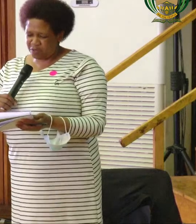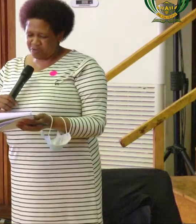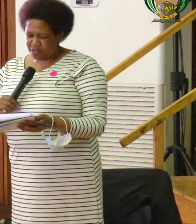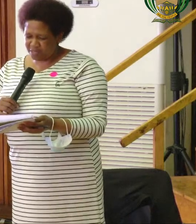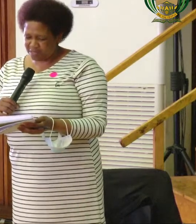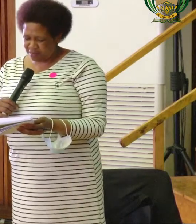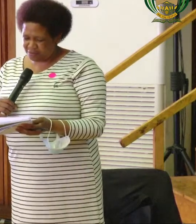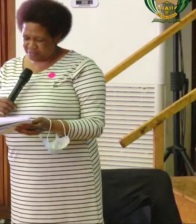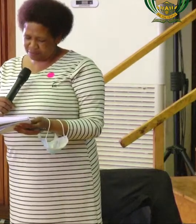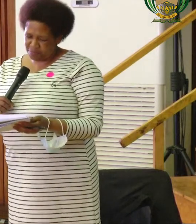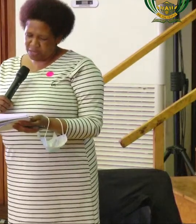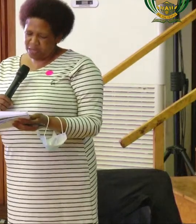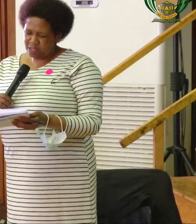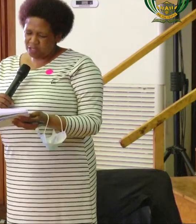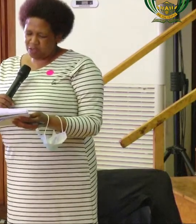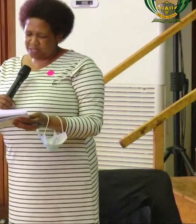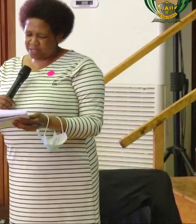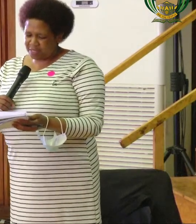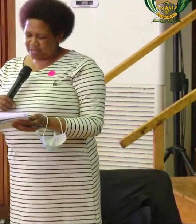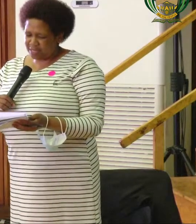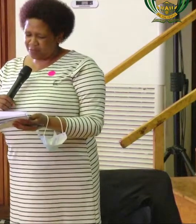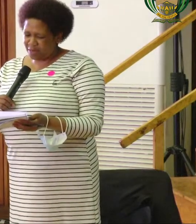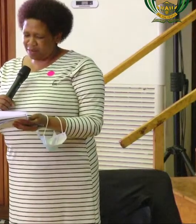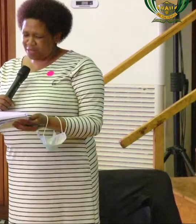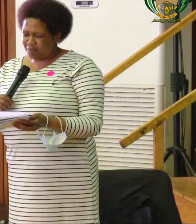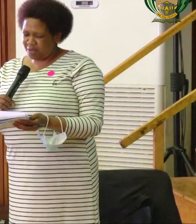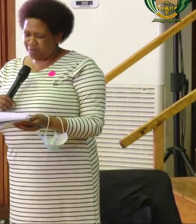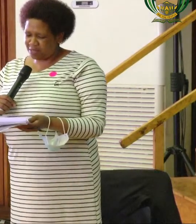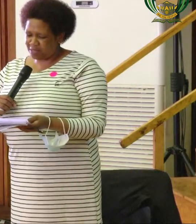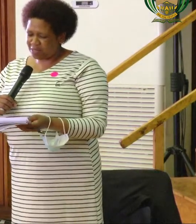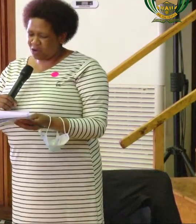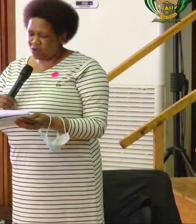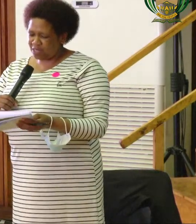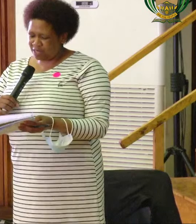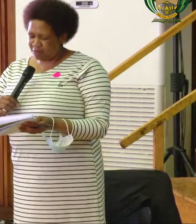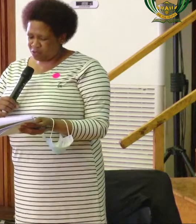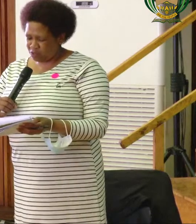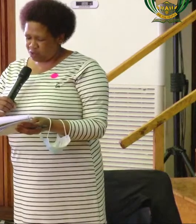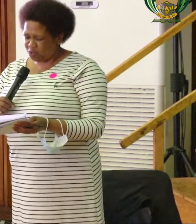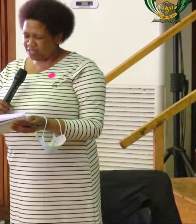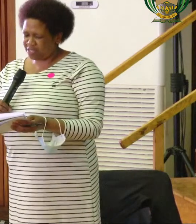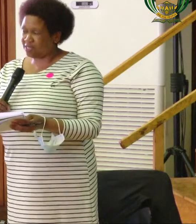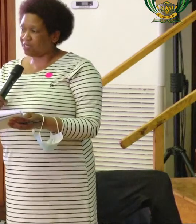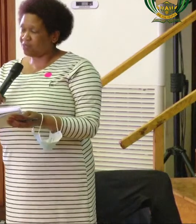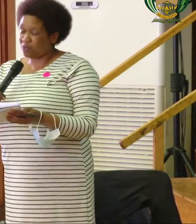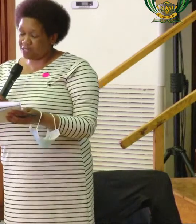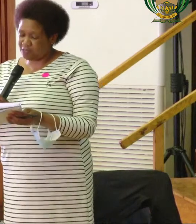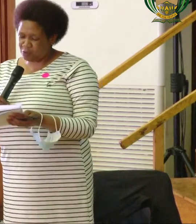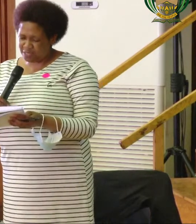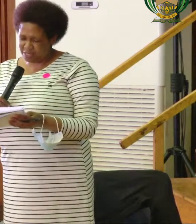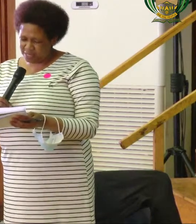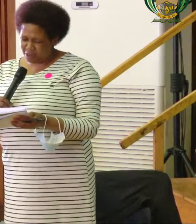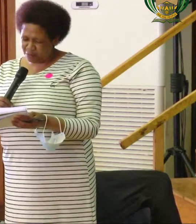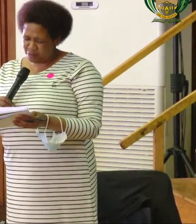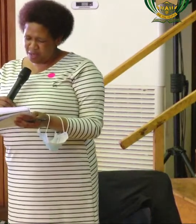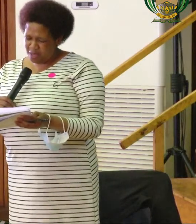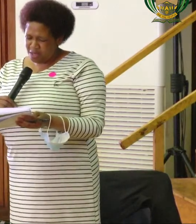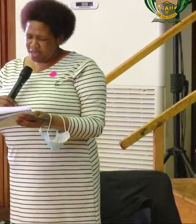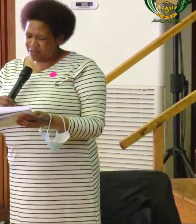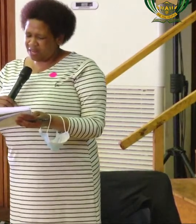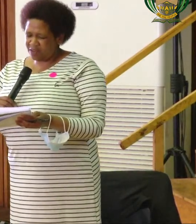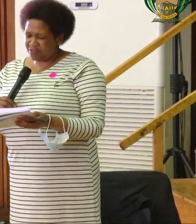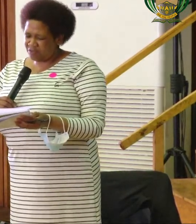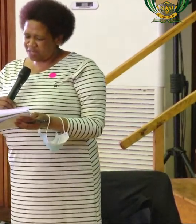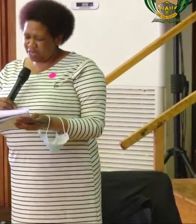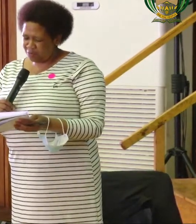cannot speak for themselves. So he says that the parliament members only come to the communities when it's voting time,